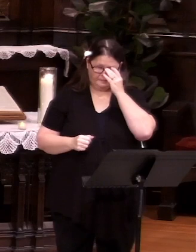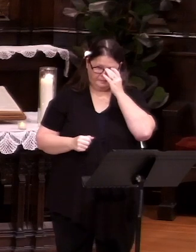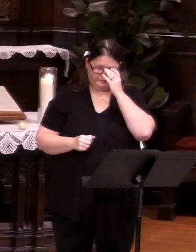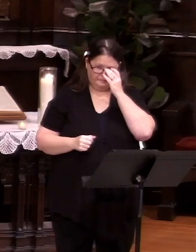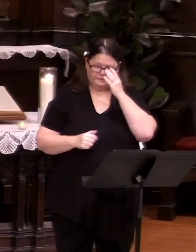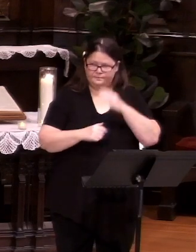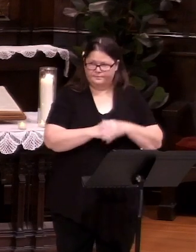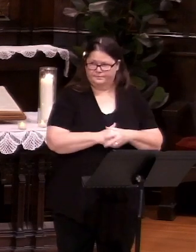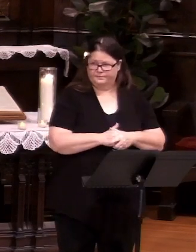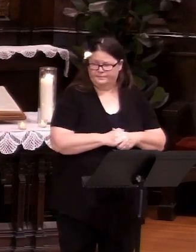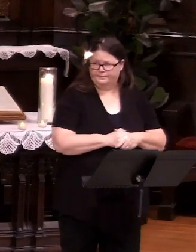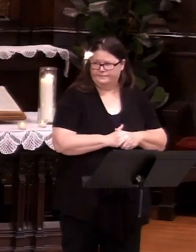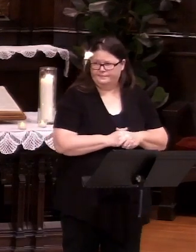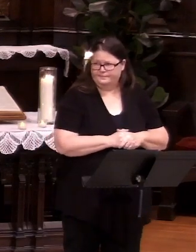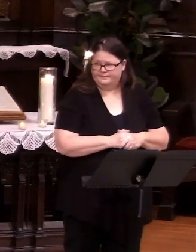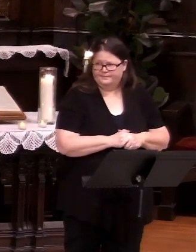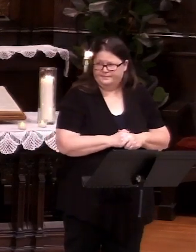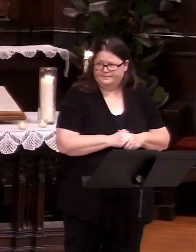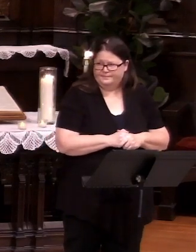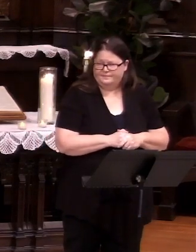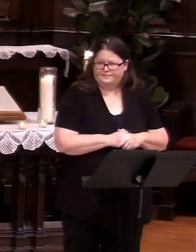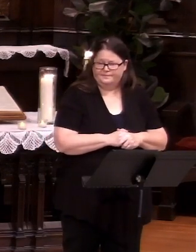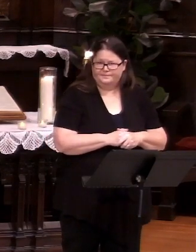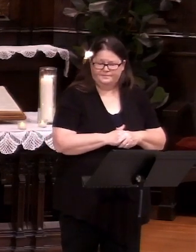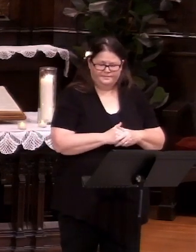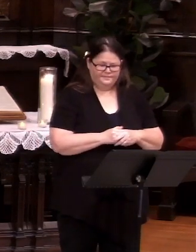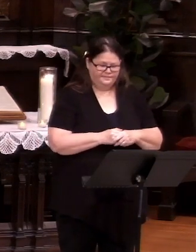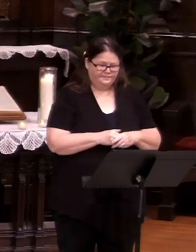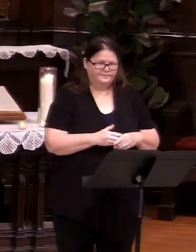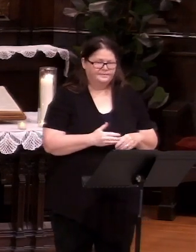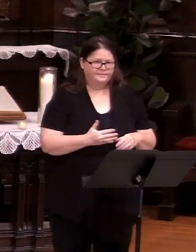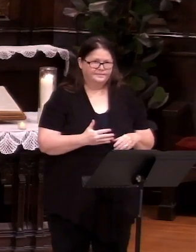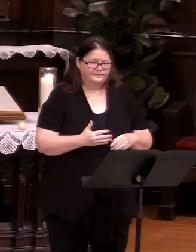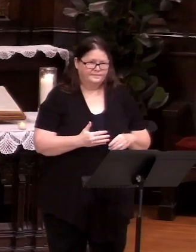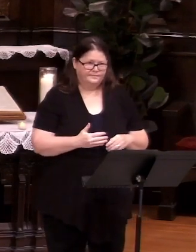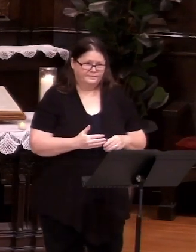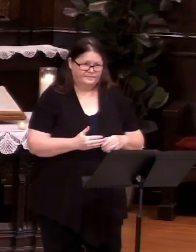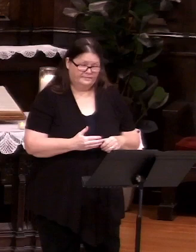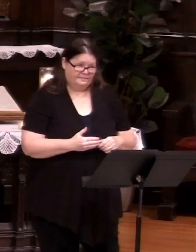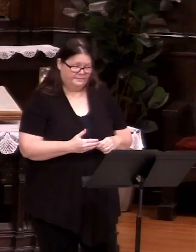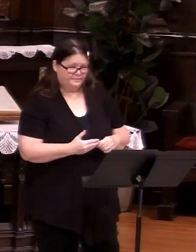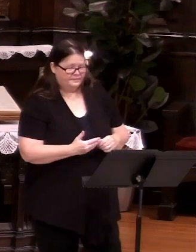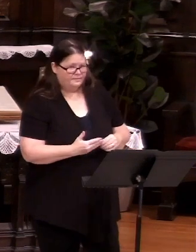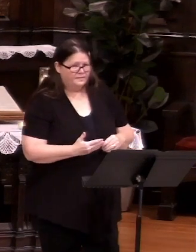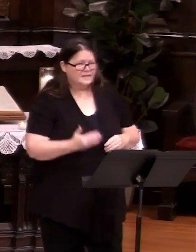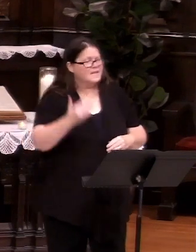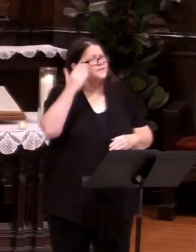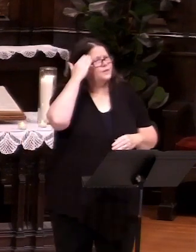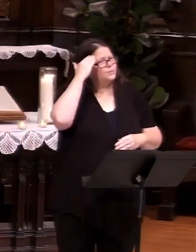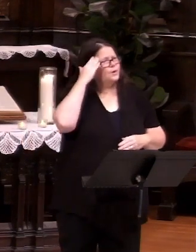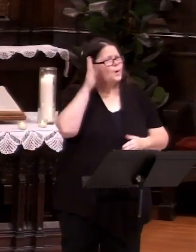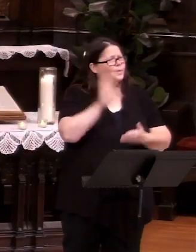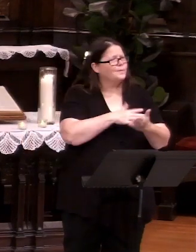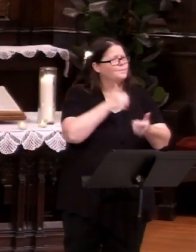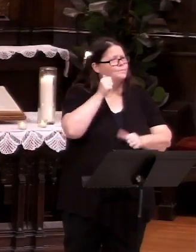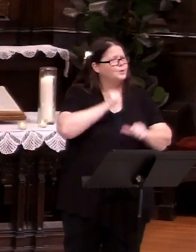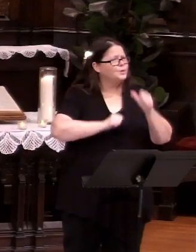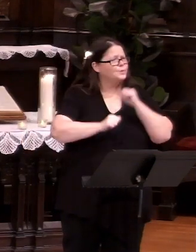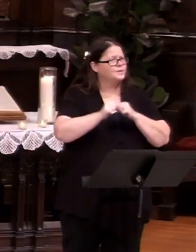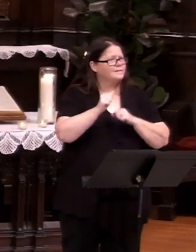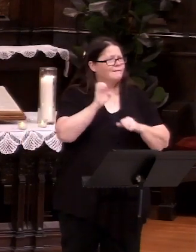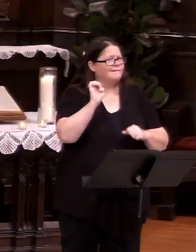If you've ever seen Andrew Lloyd Webber's Webber's operetta Evita, then you know at